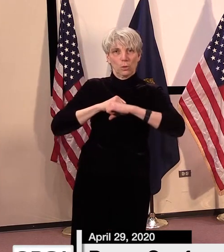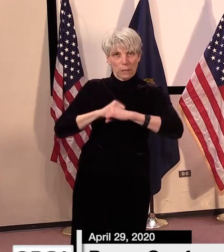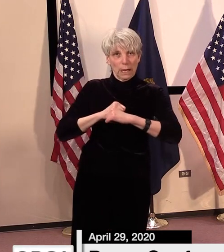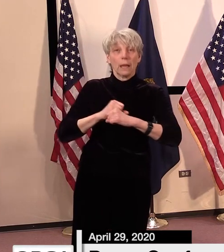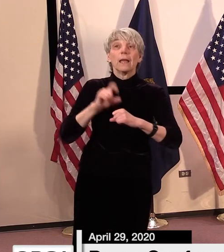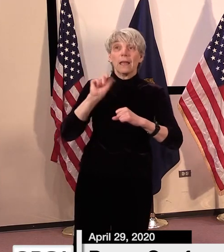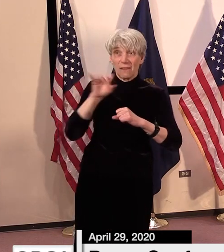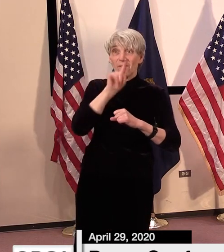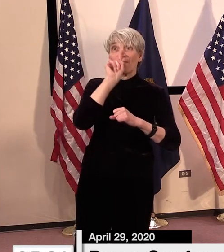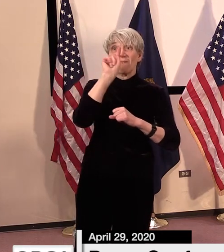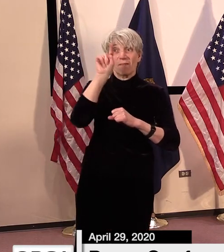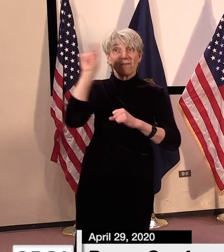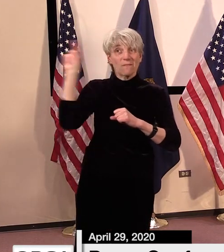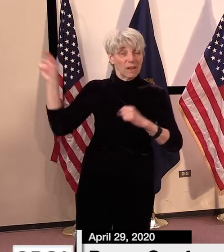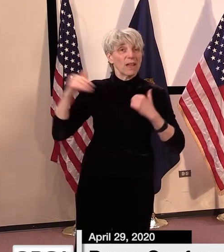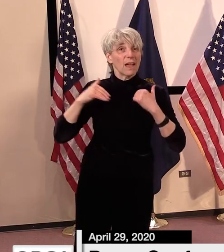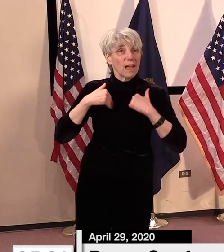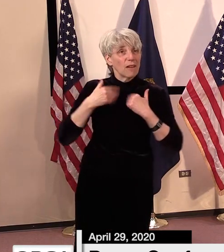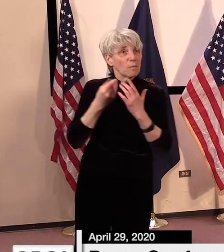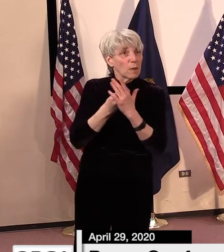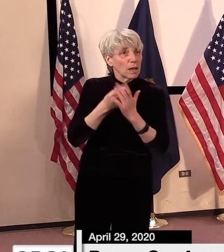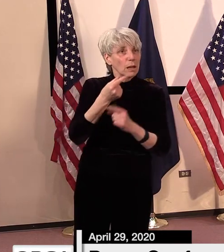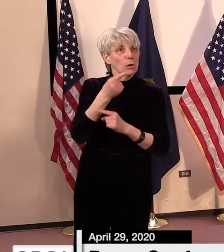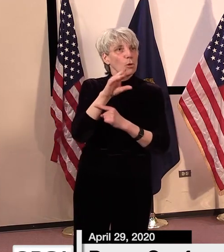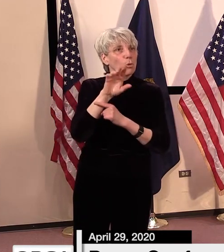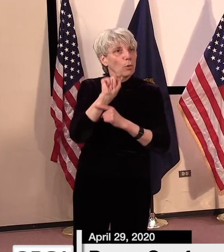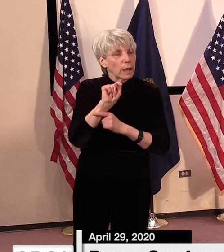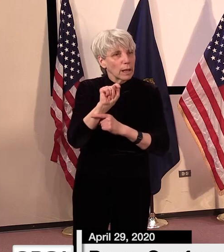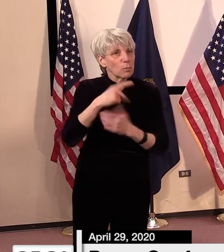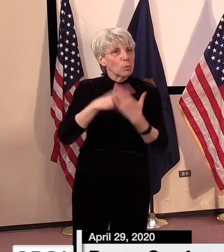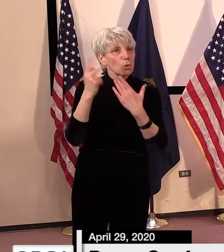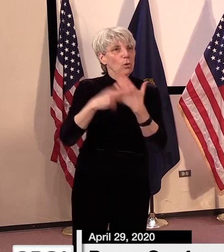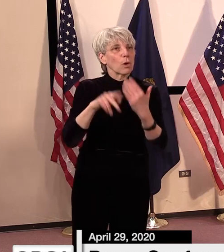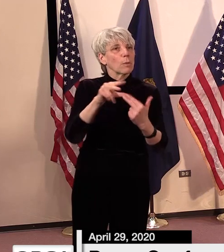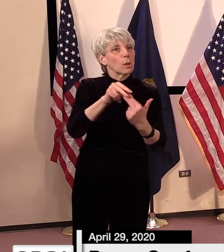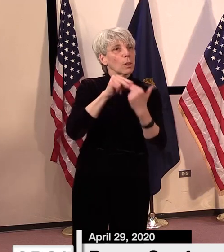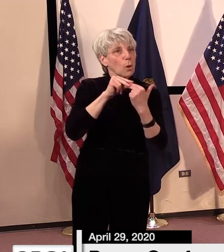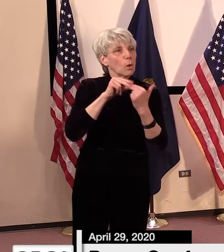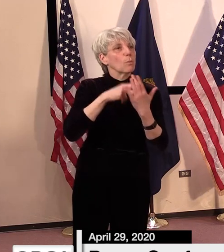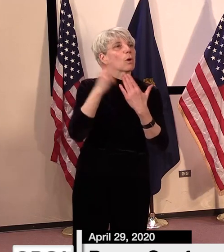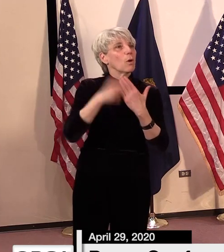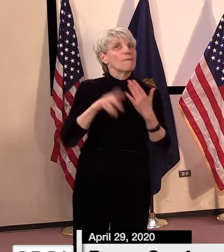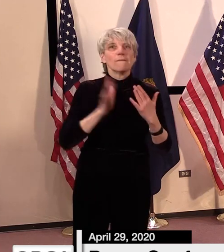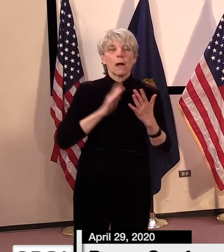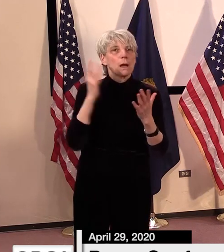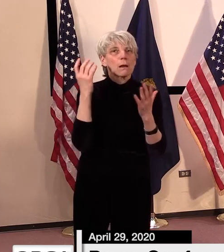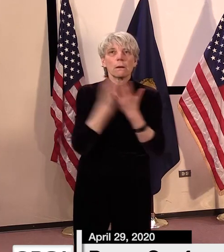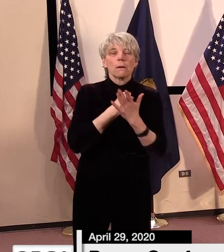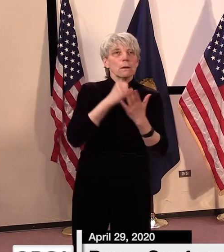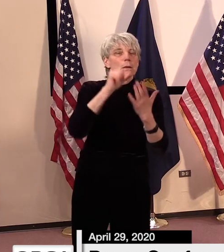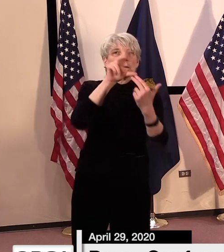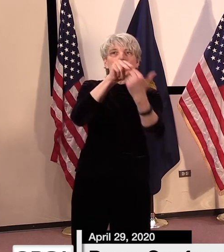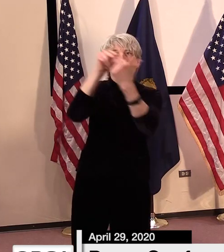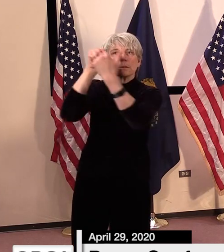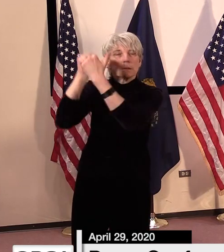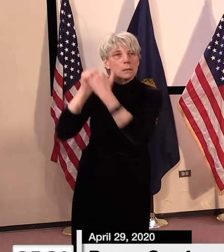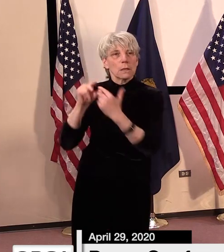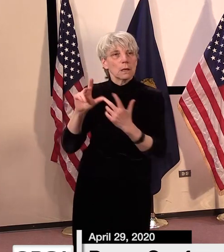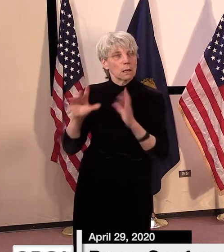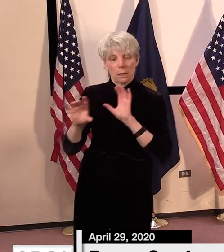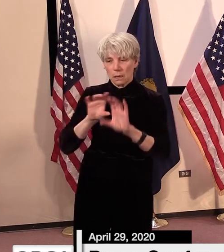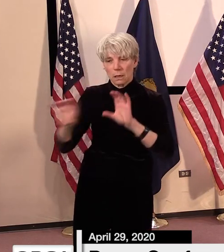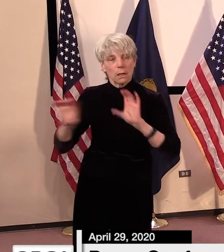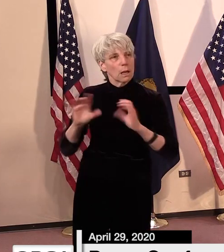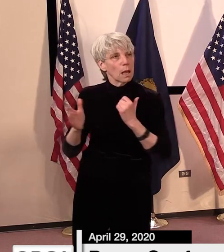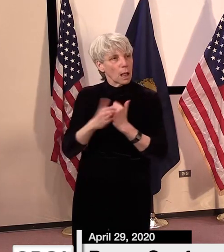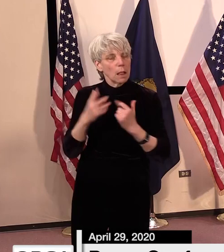available, and then find out what is it we can do with some of the resources we have available at this point in time. So I